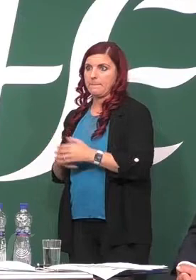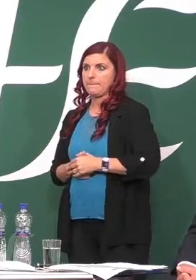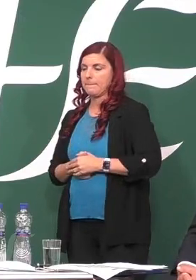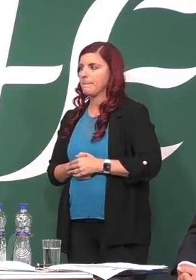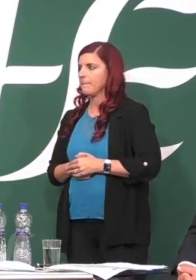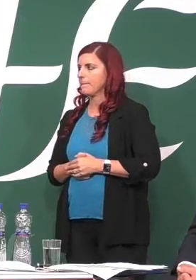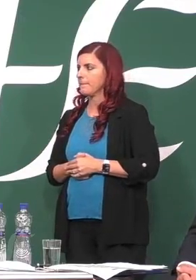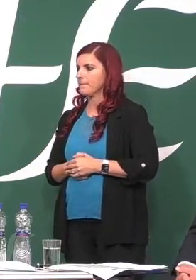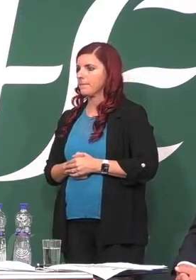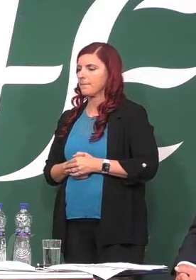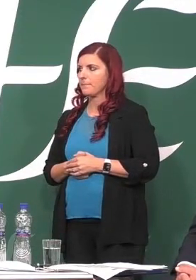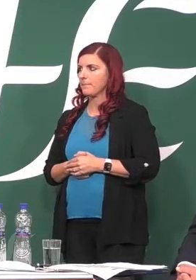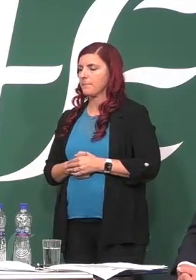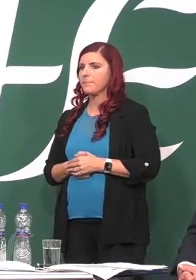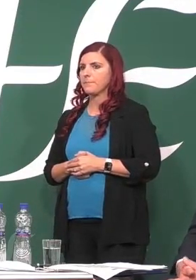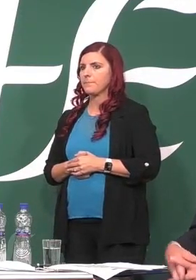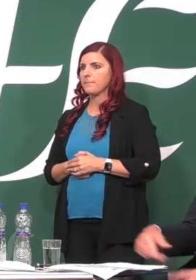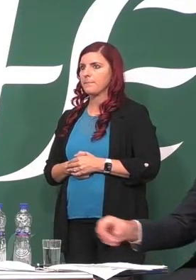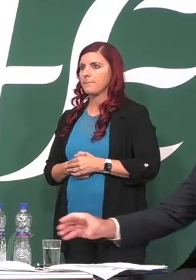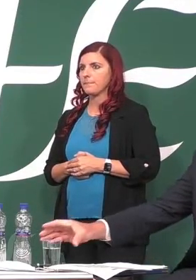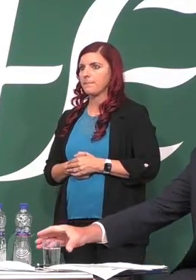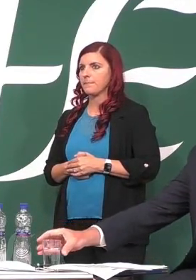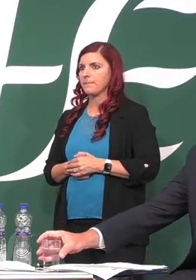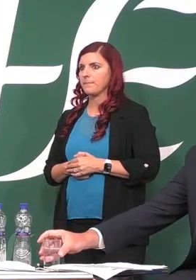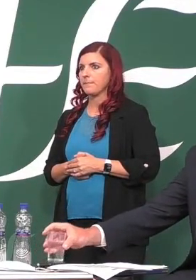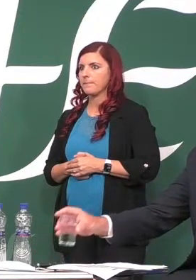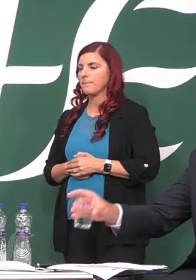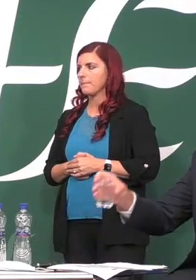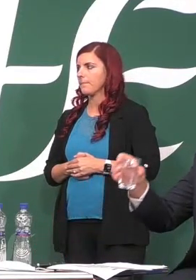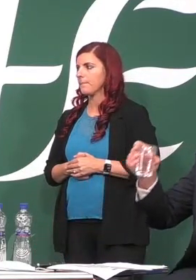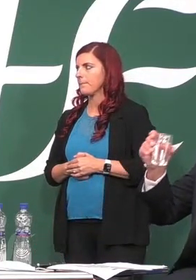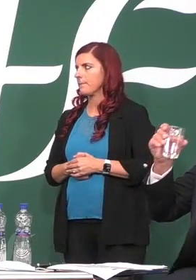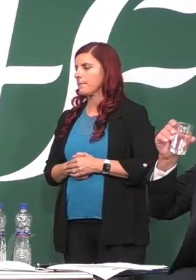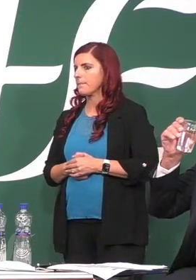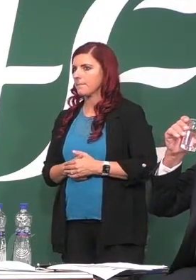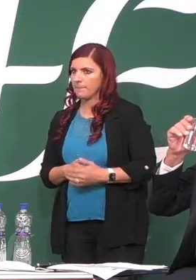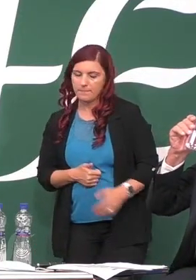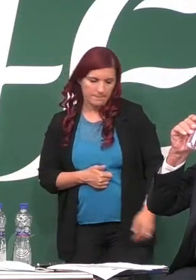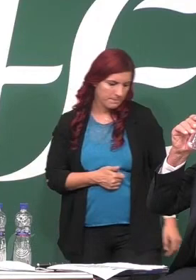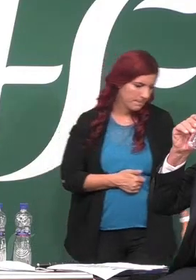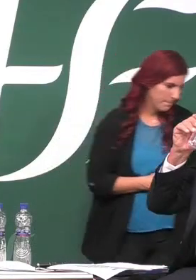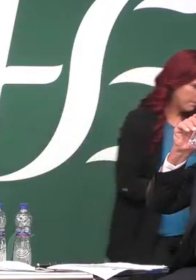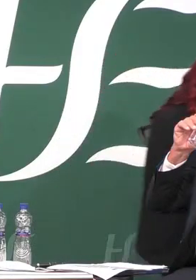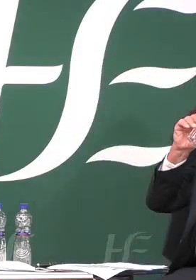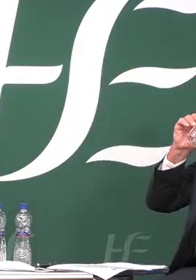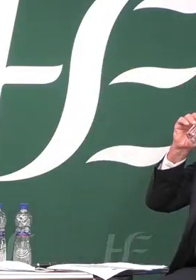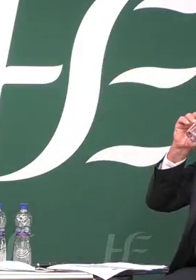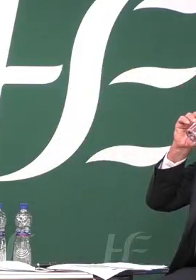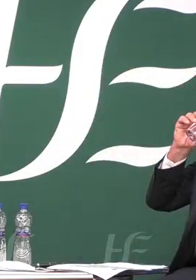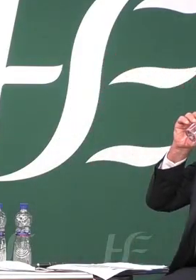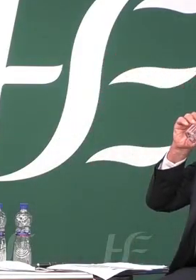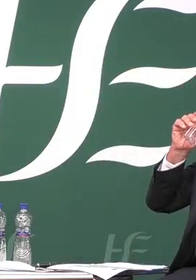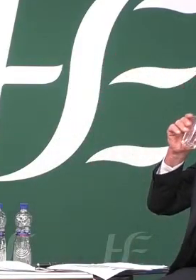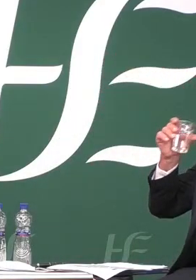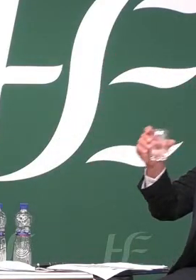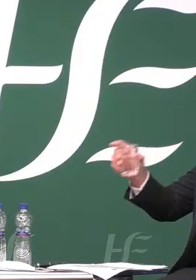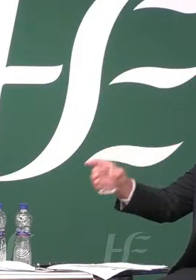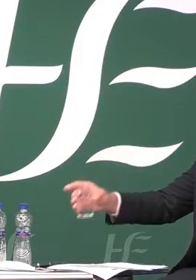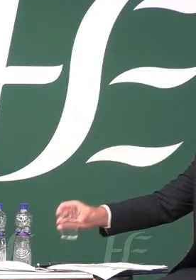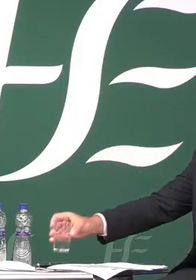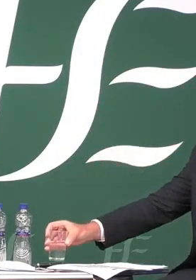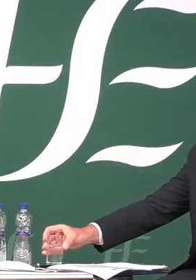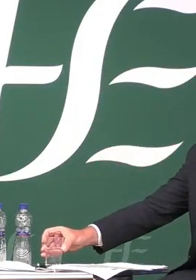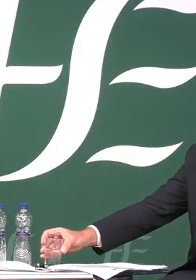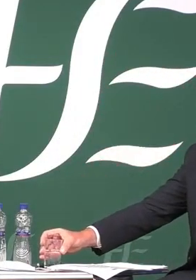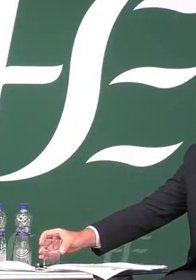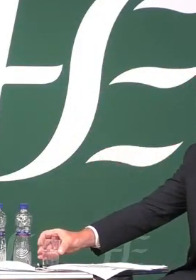Niamh picked some of this up from some of the sites, but sorry, just clarify the figures. 72,000 have now been completed in that age group. But we are hearing some cases